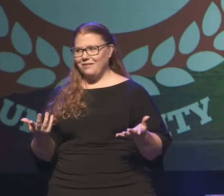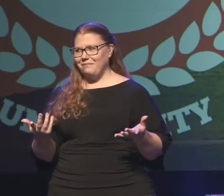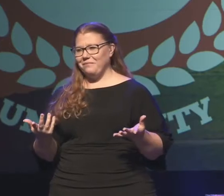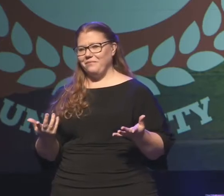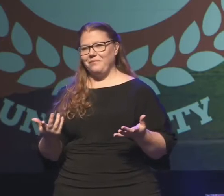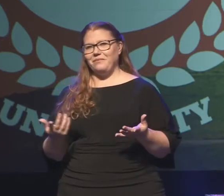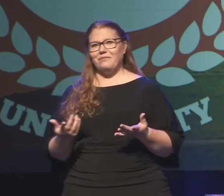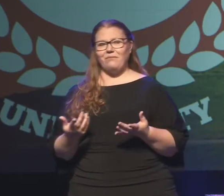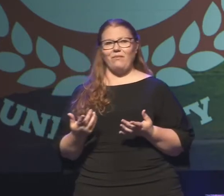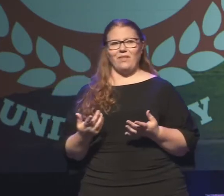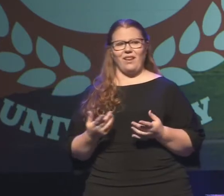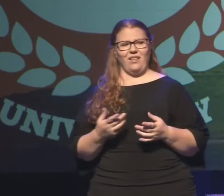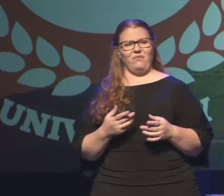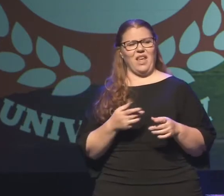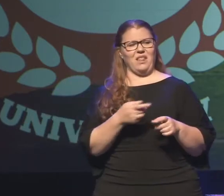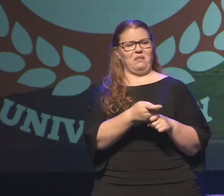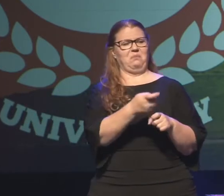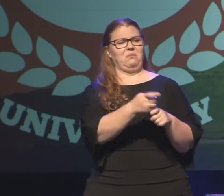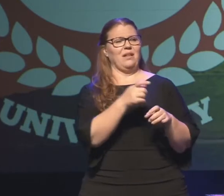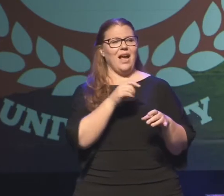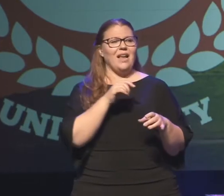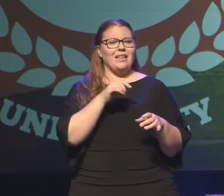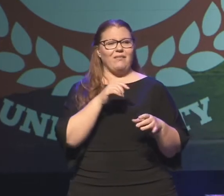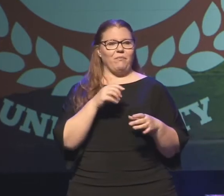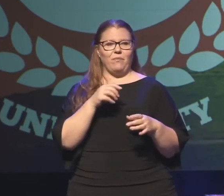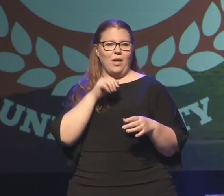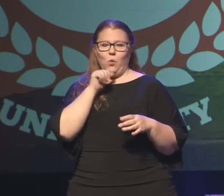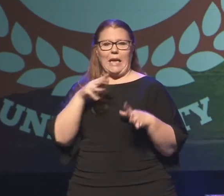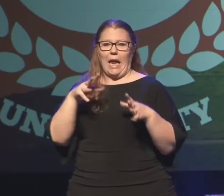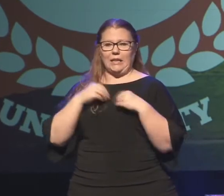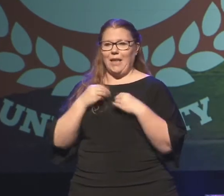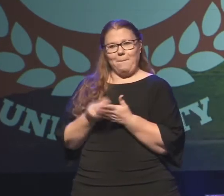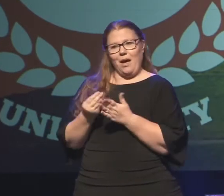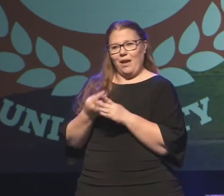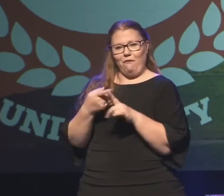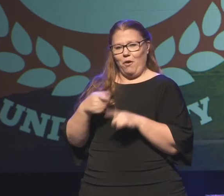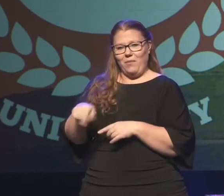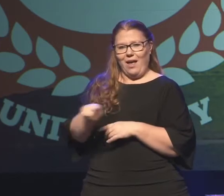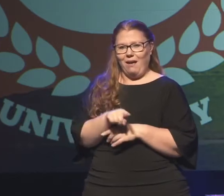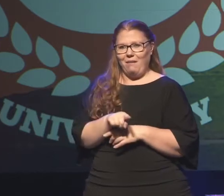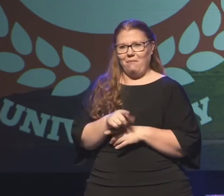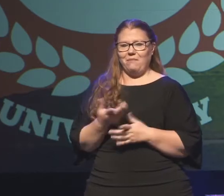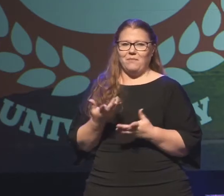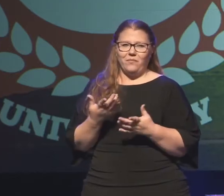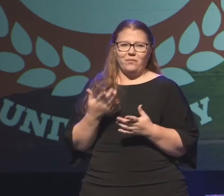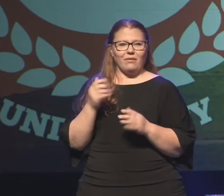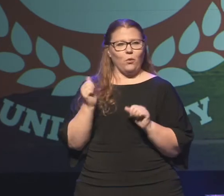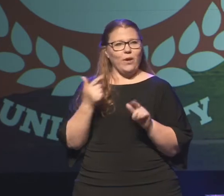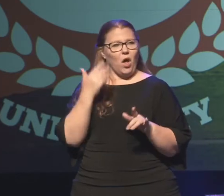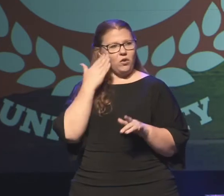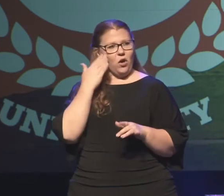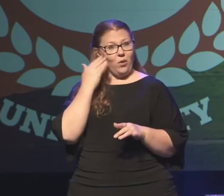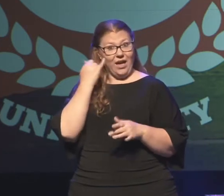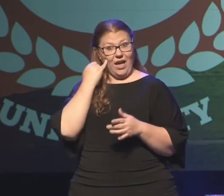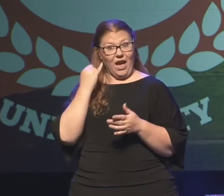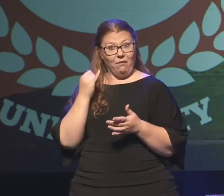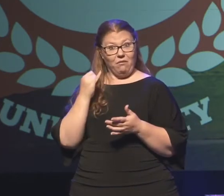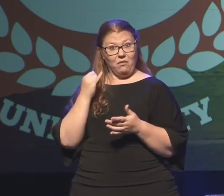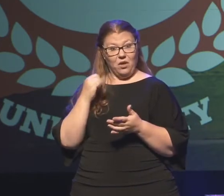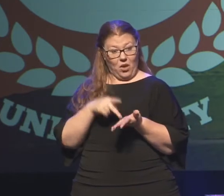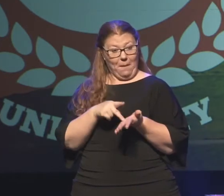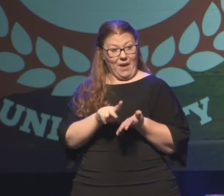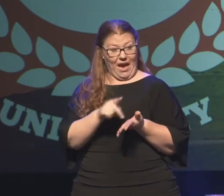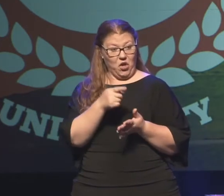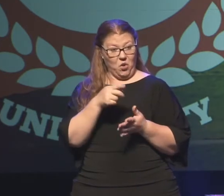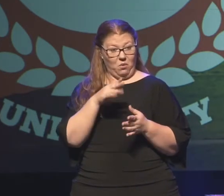They chided Paul because he wouldn't take a salary from them. And we all know that, if you get paid to be a